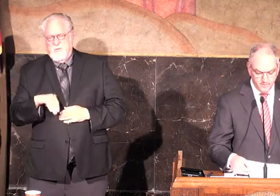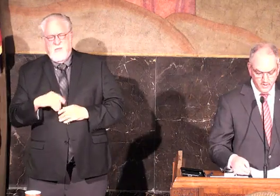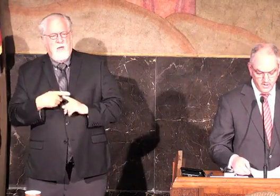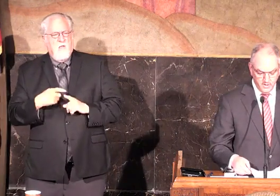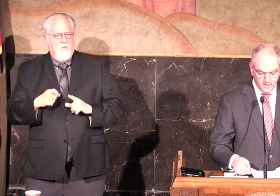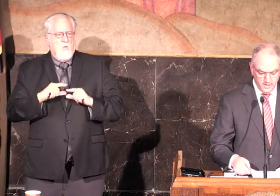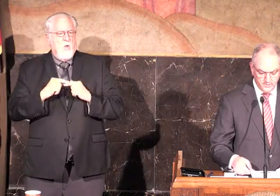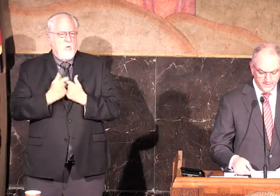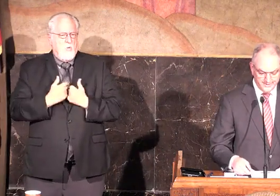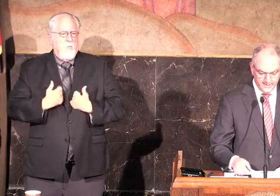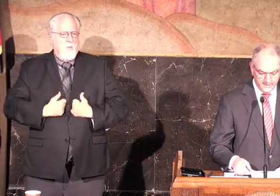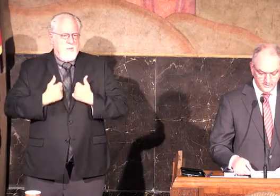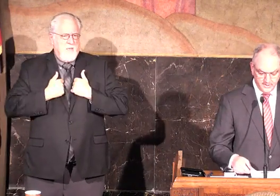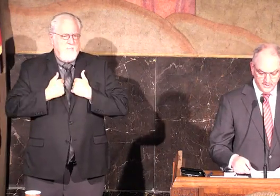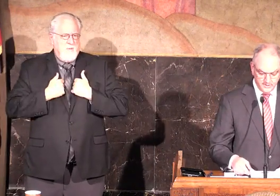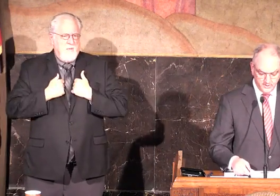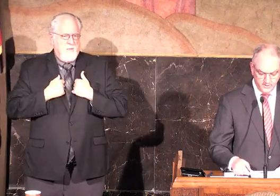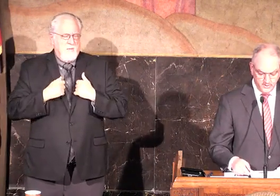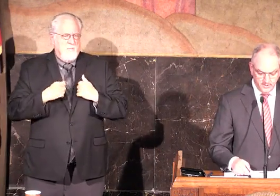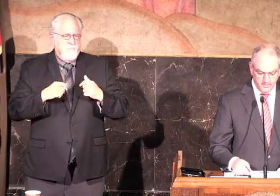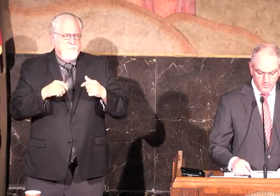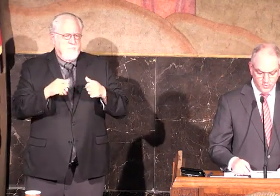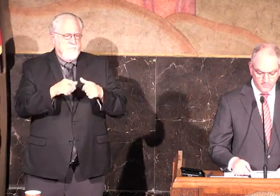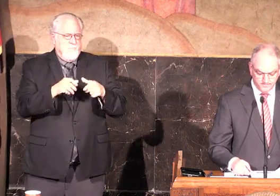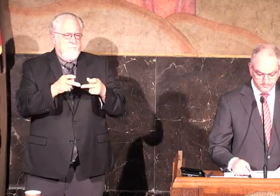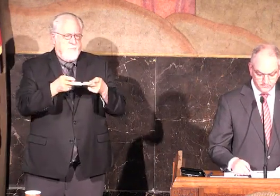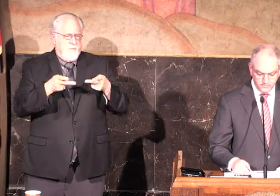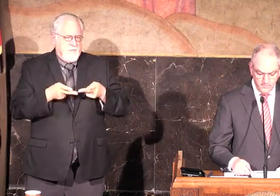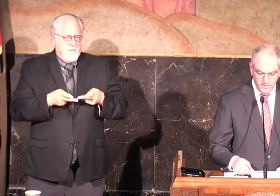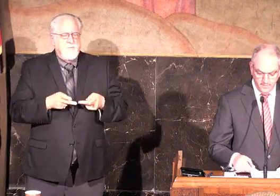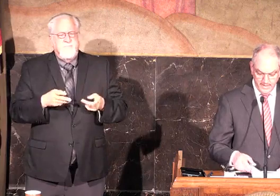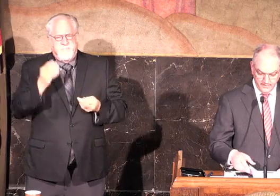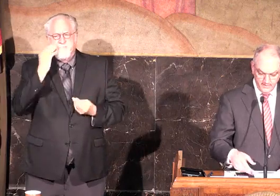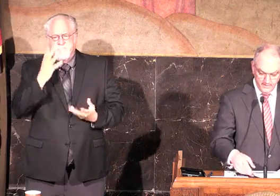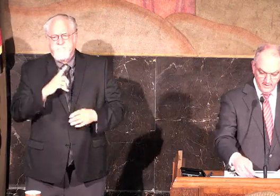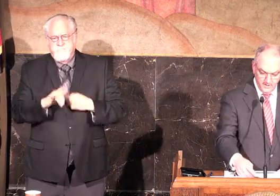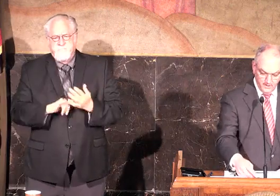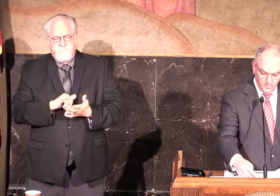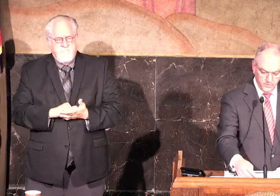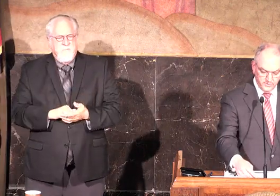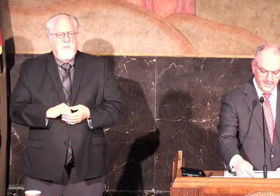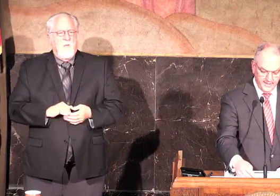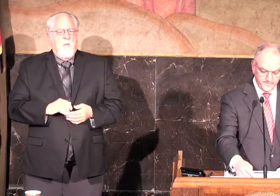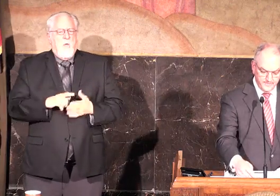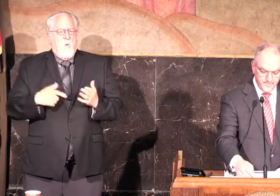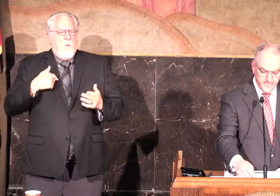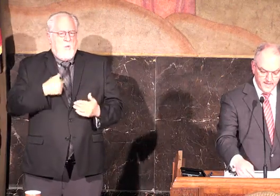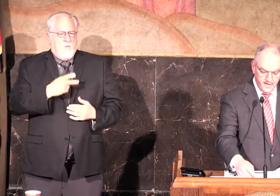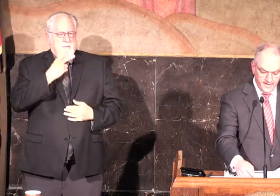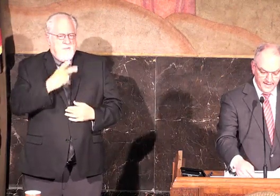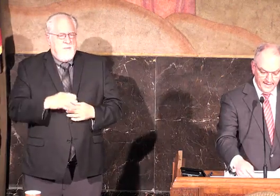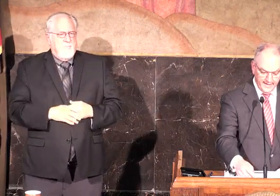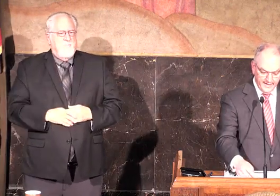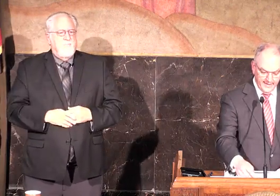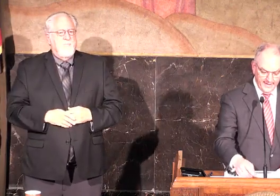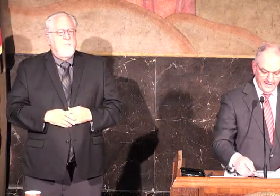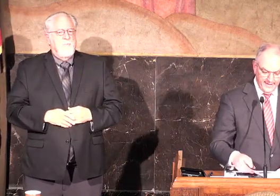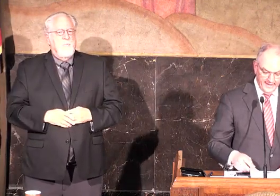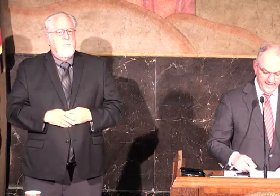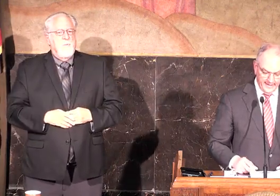from congregate setting, just to let you know a little bit more about what we're seeing. I